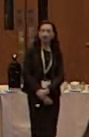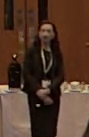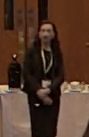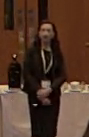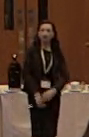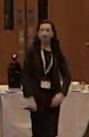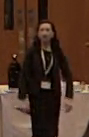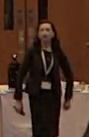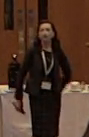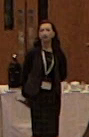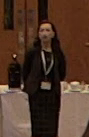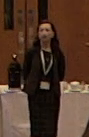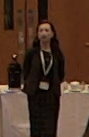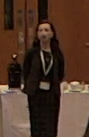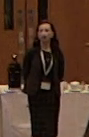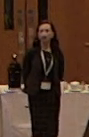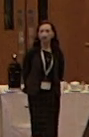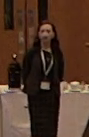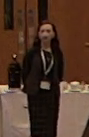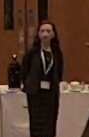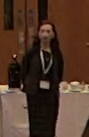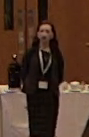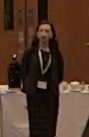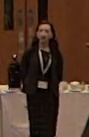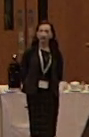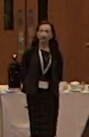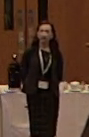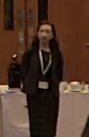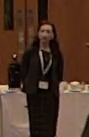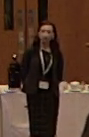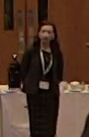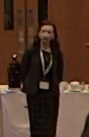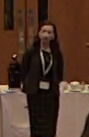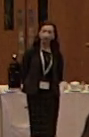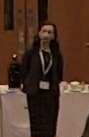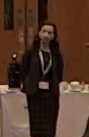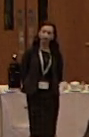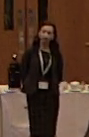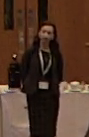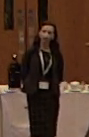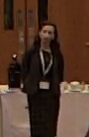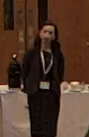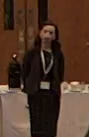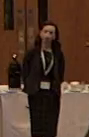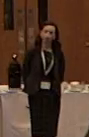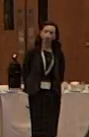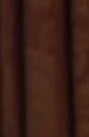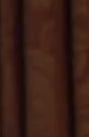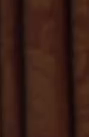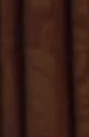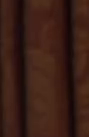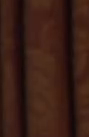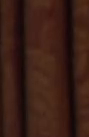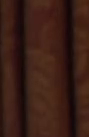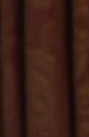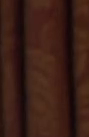in working in secondary school and universities. They found that extremely interesting. They felt that single-sex schools should certainly